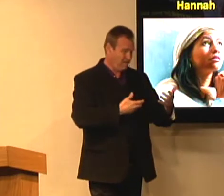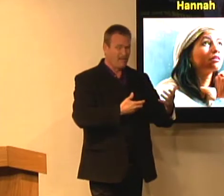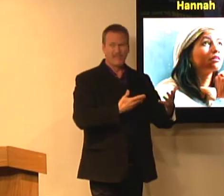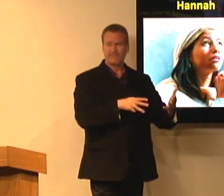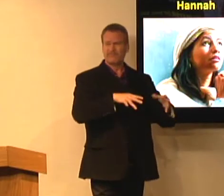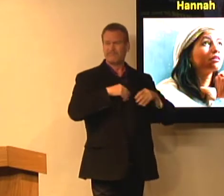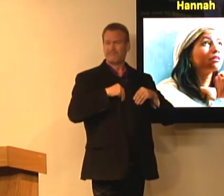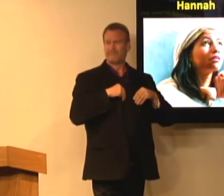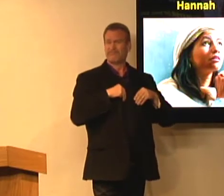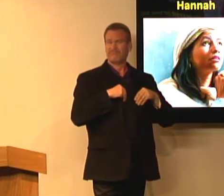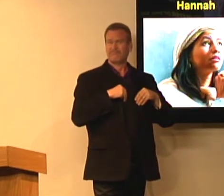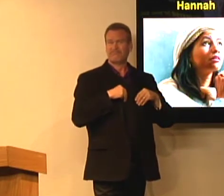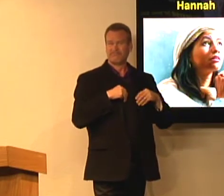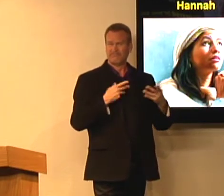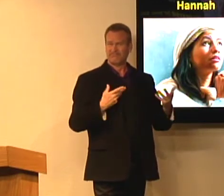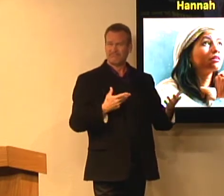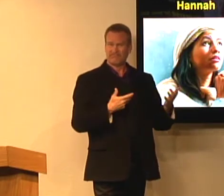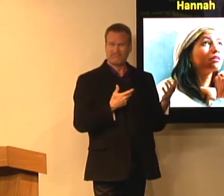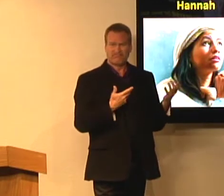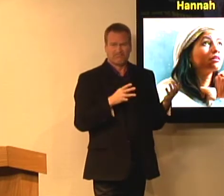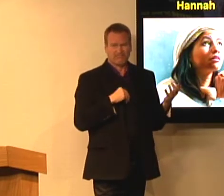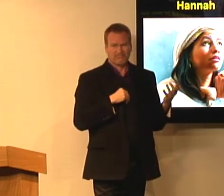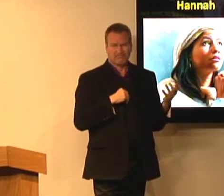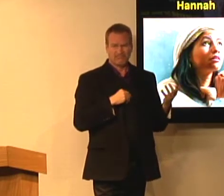But we see back in those times, we see